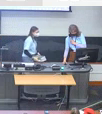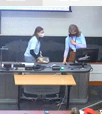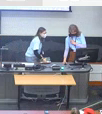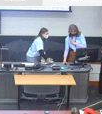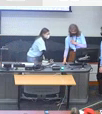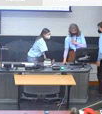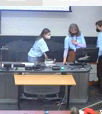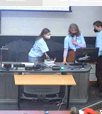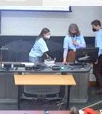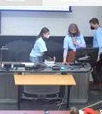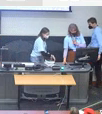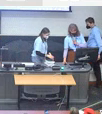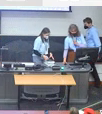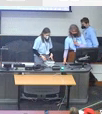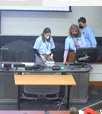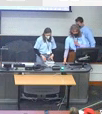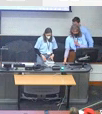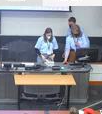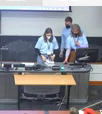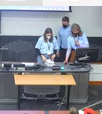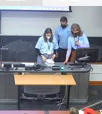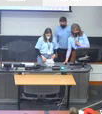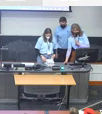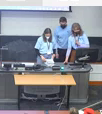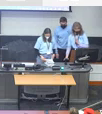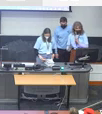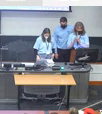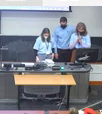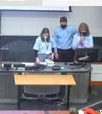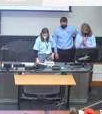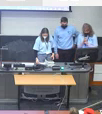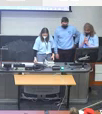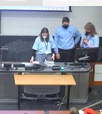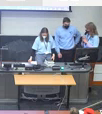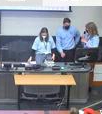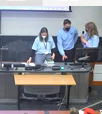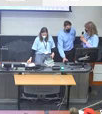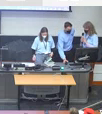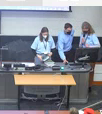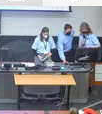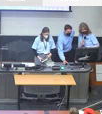Yeah, we're going to do a book raffle now. So if you could just